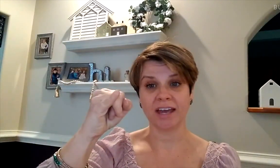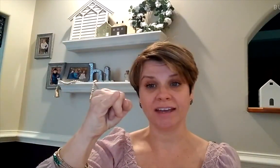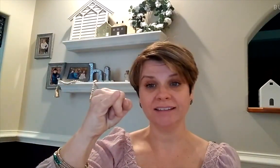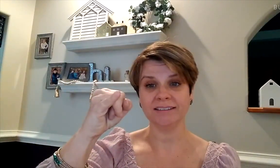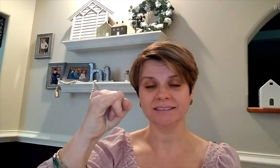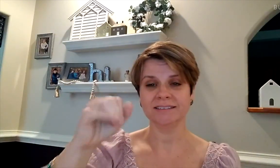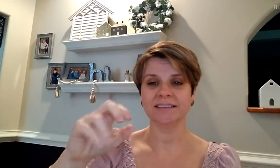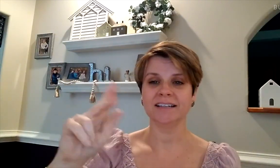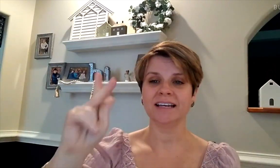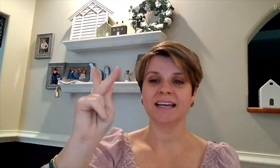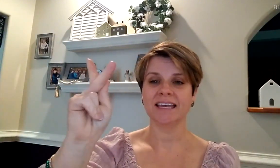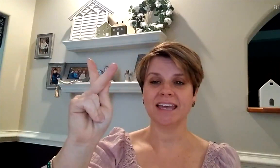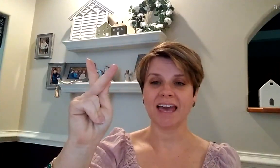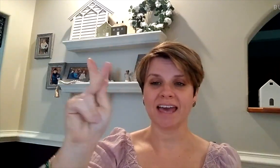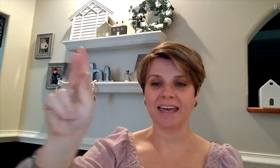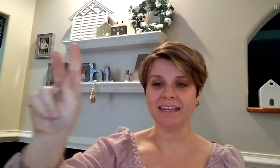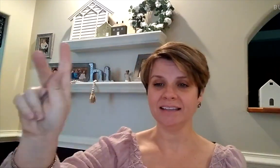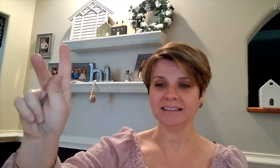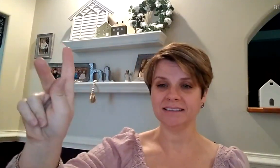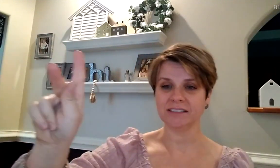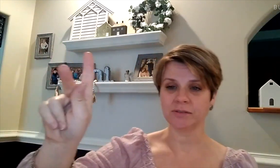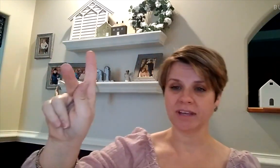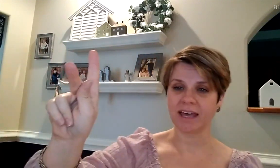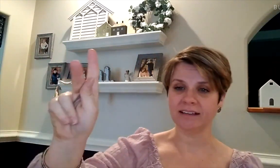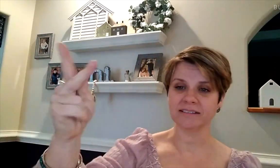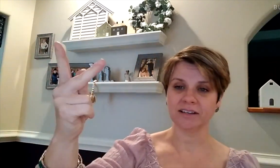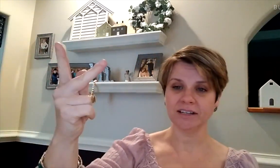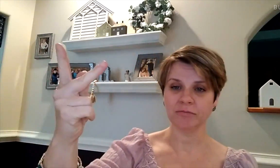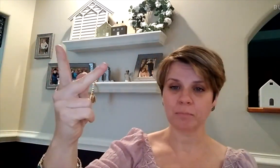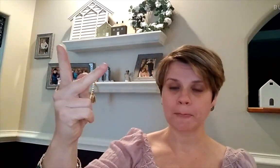J, K, that's what K looks like,